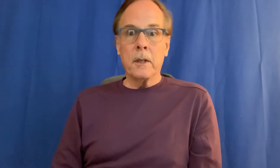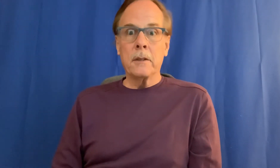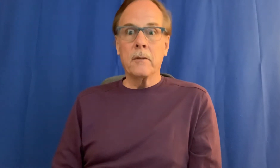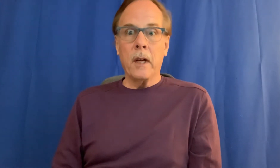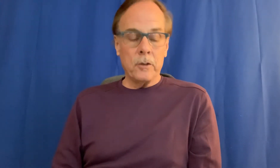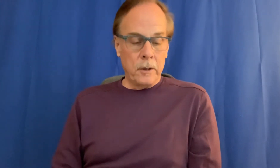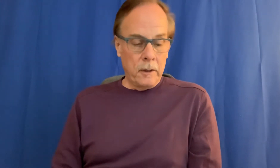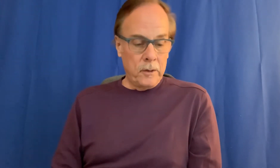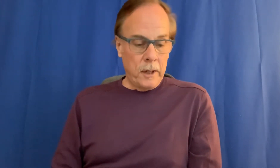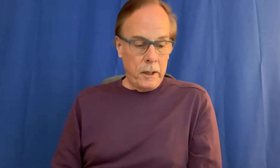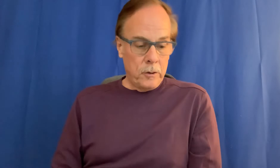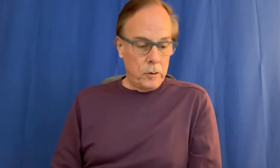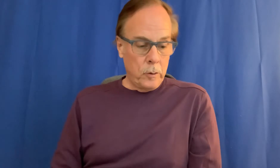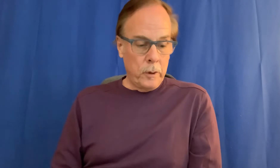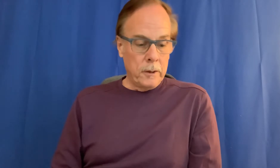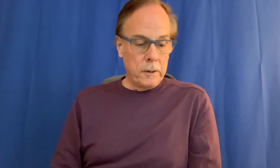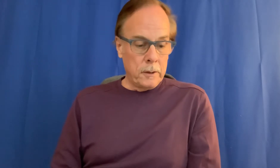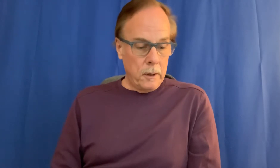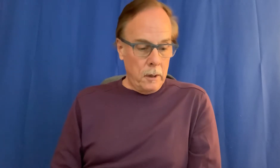possessive adjective Sage to his